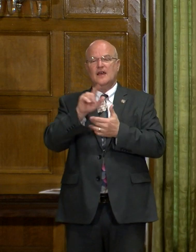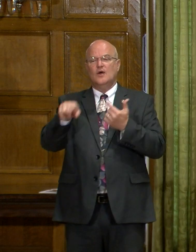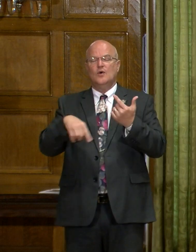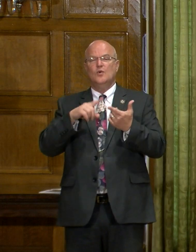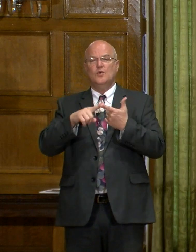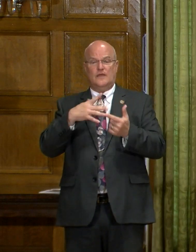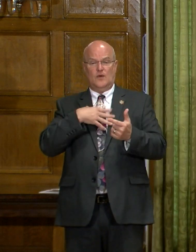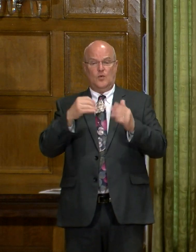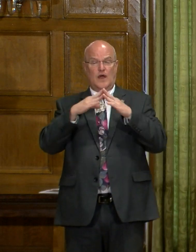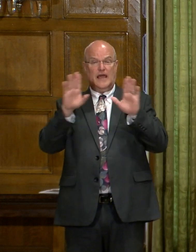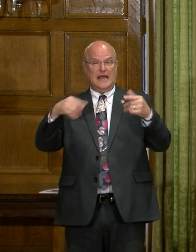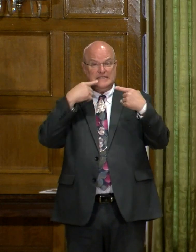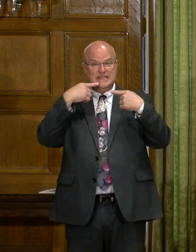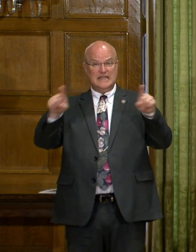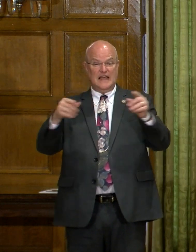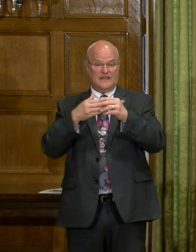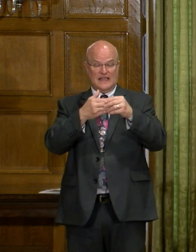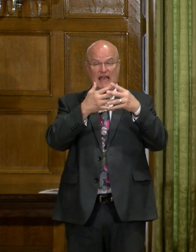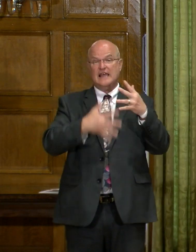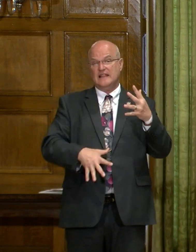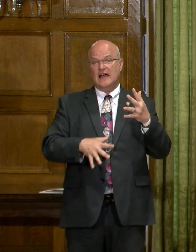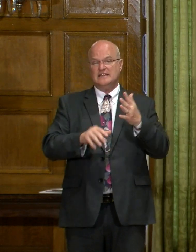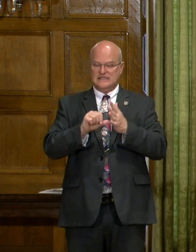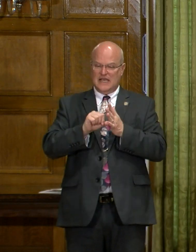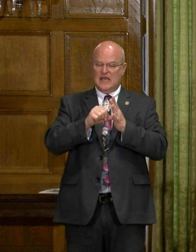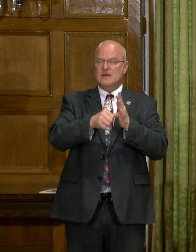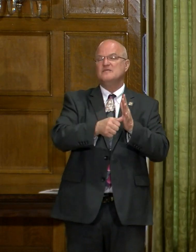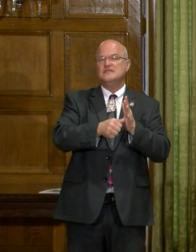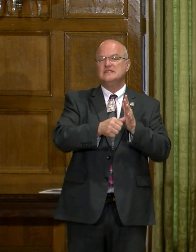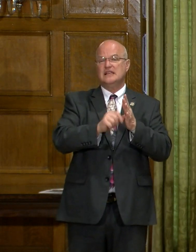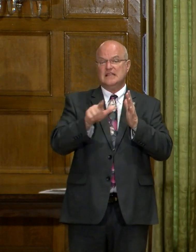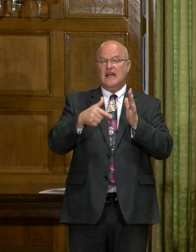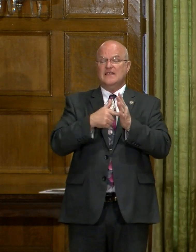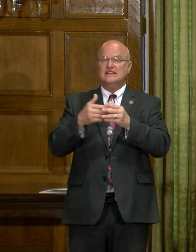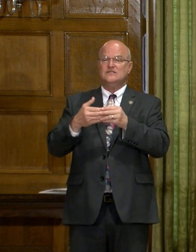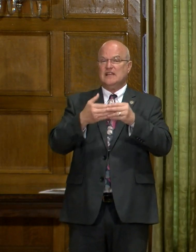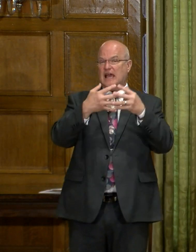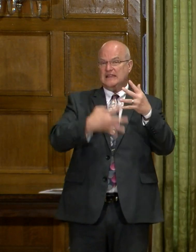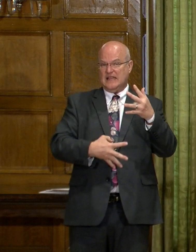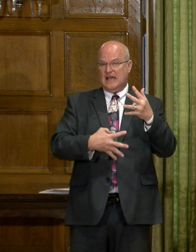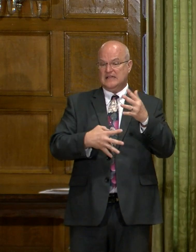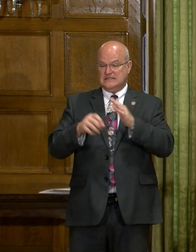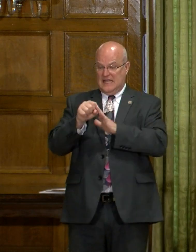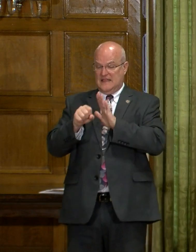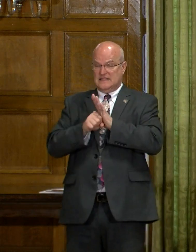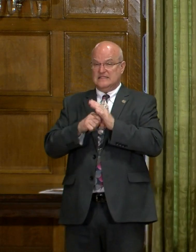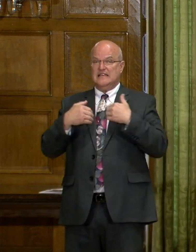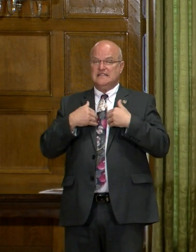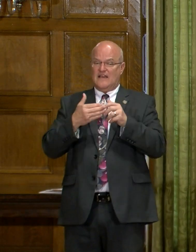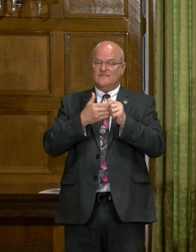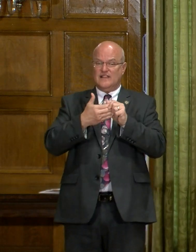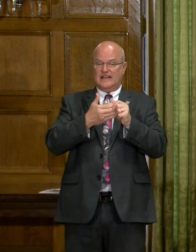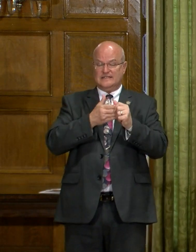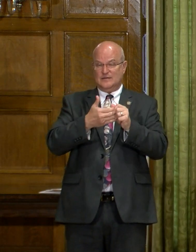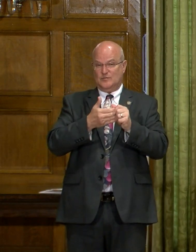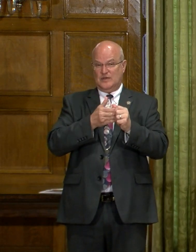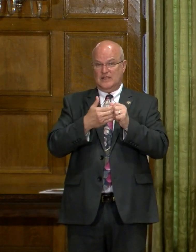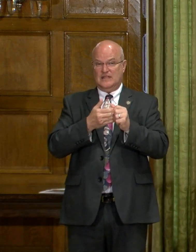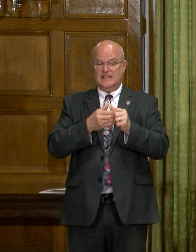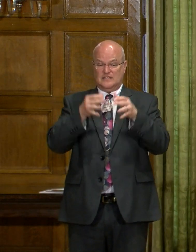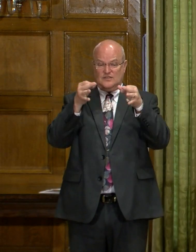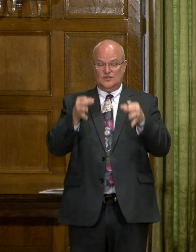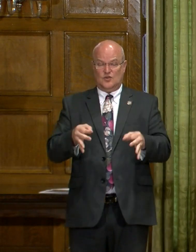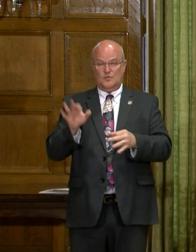when the White House announced those guidelines, they emphasized these are guidelines, and the states have flexibility